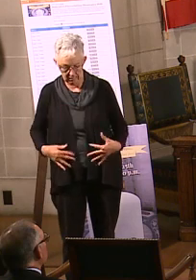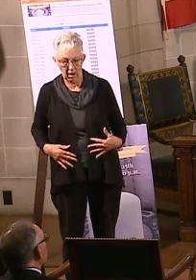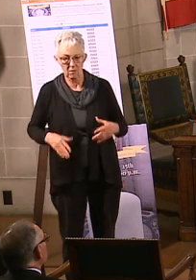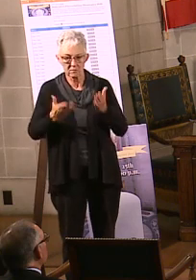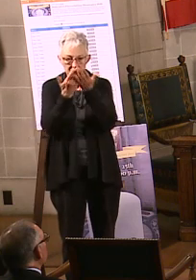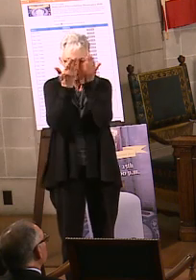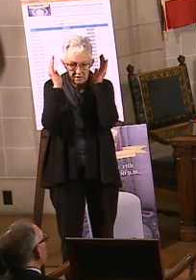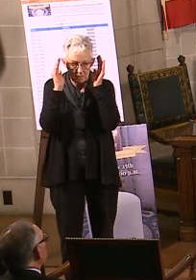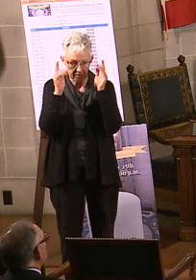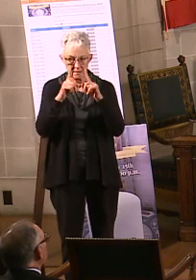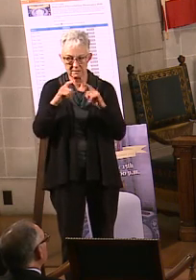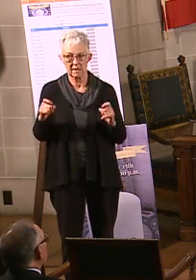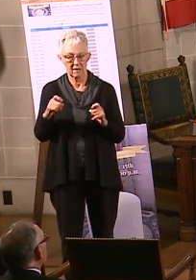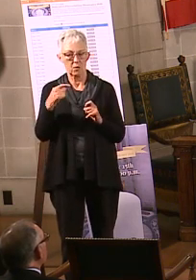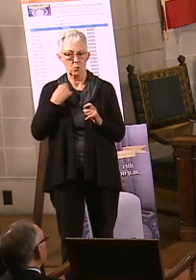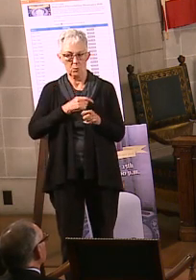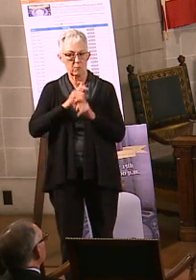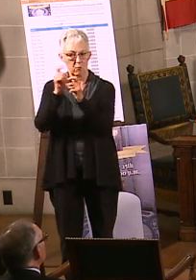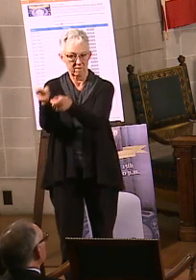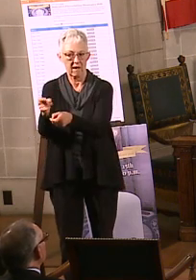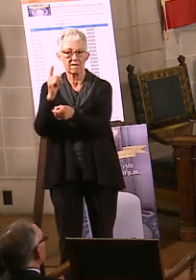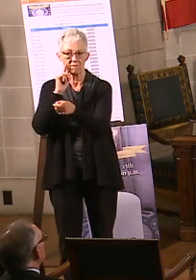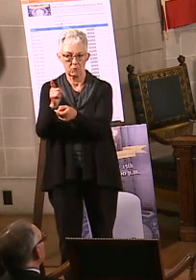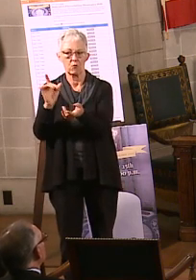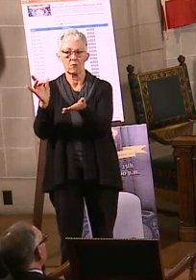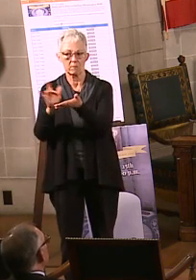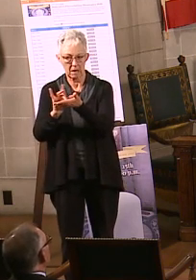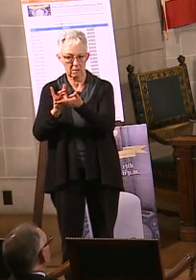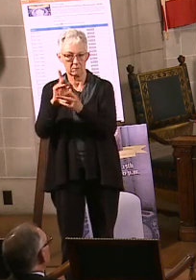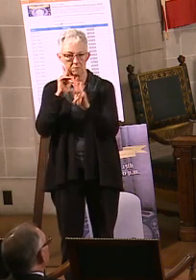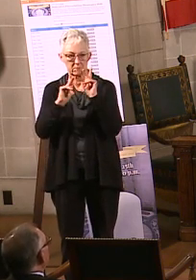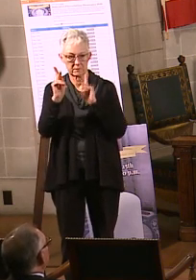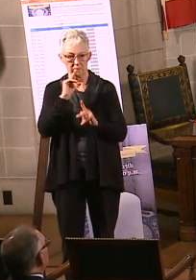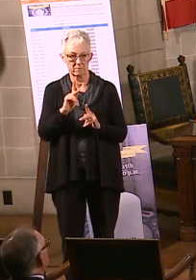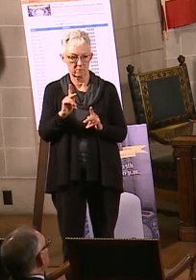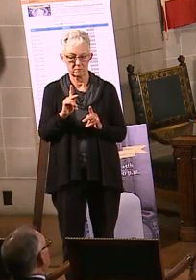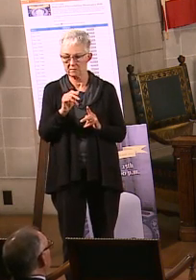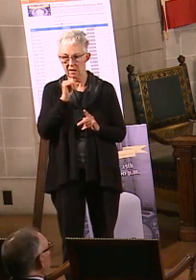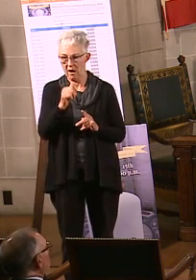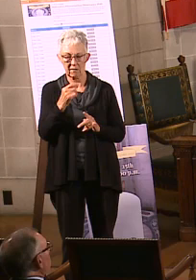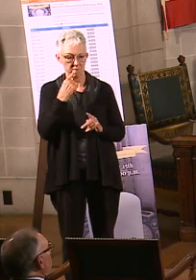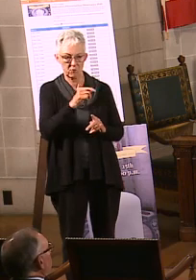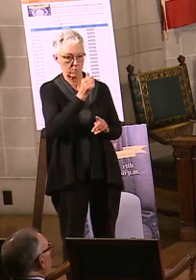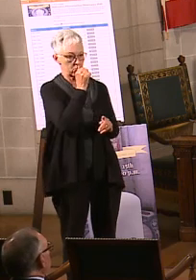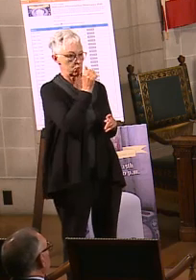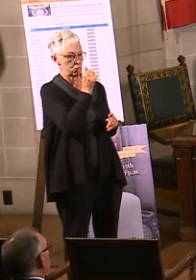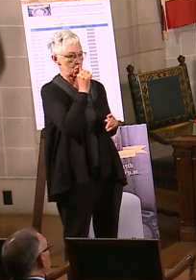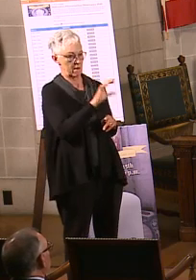people, but not to private companies who need to acquire their own PPE.